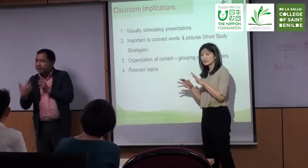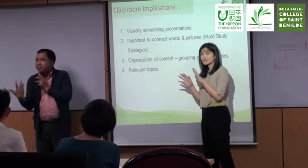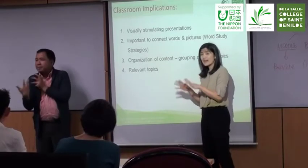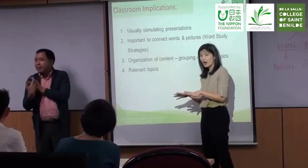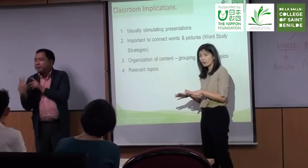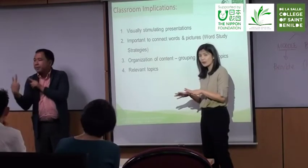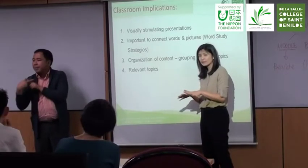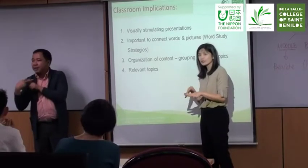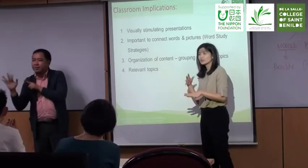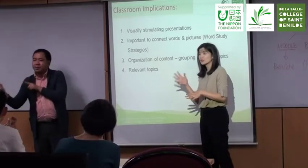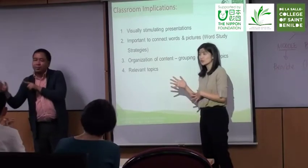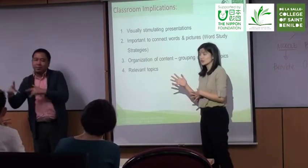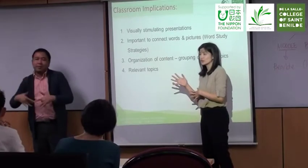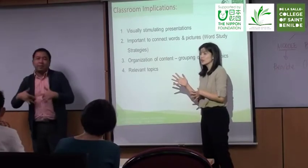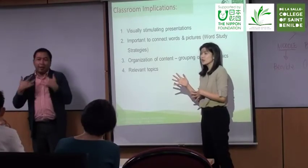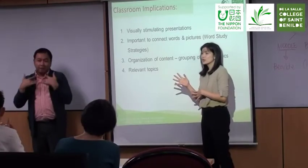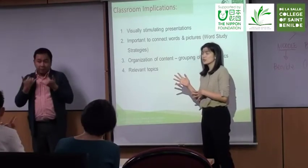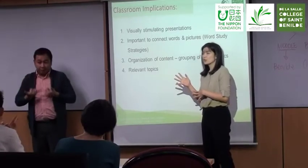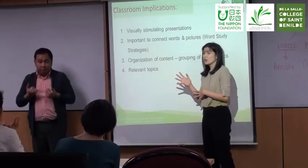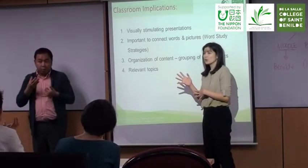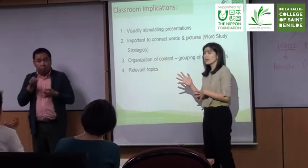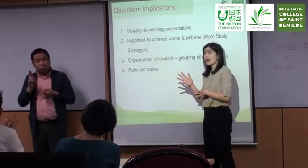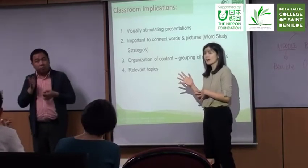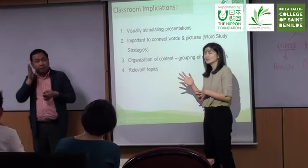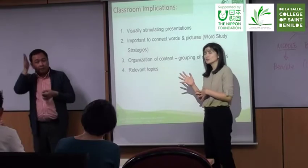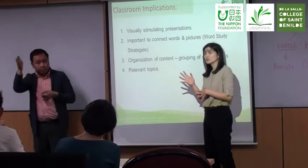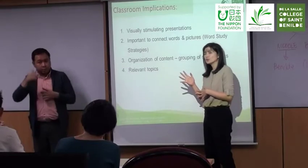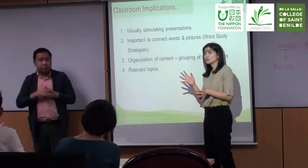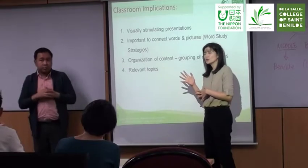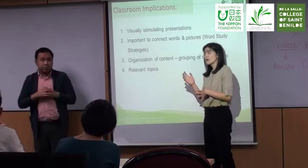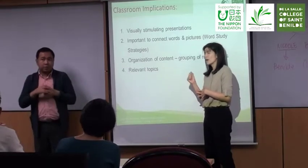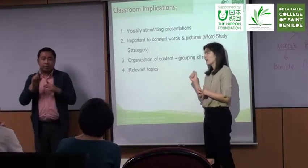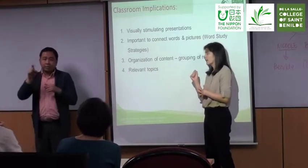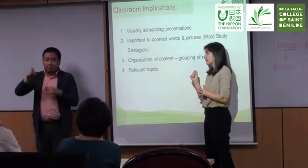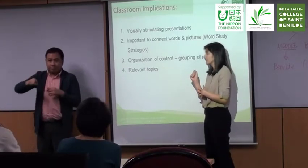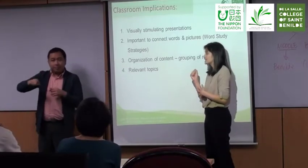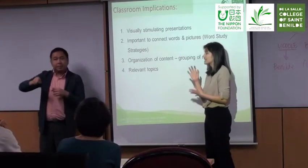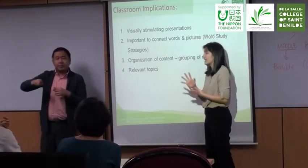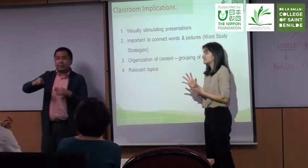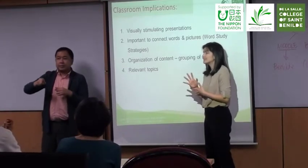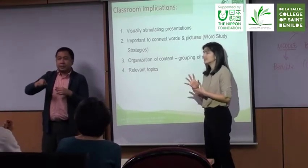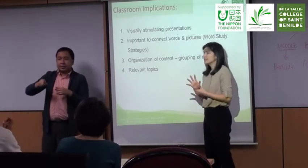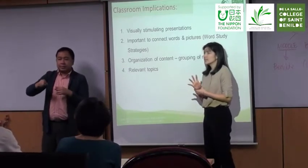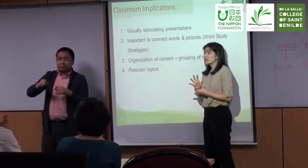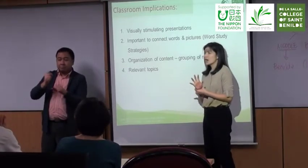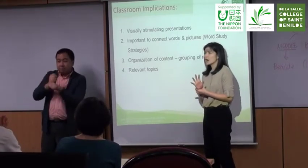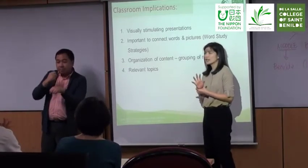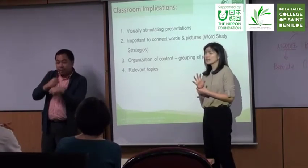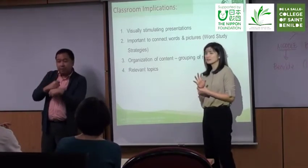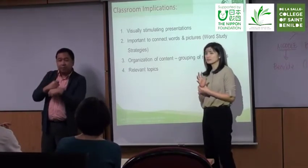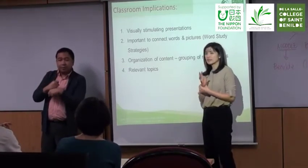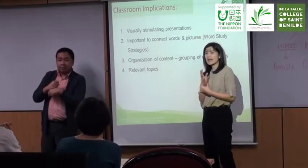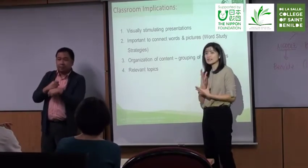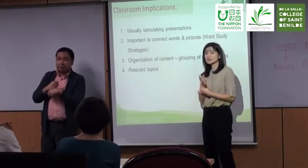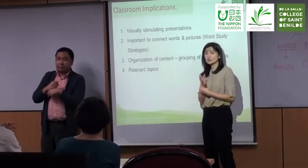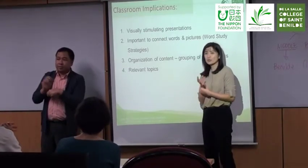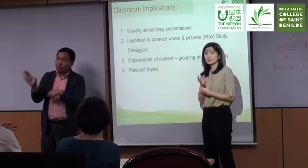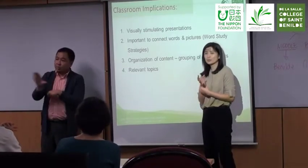and apply for now and for the future. So we have to design